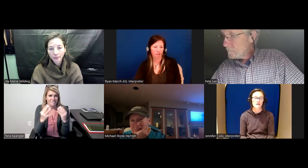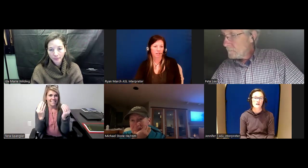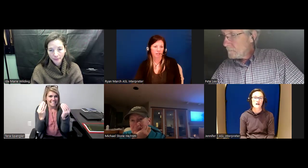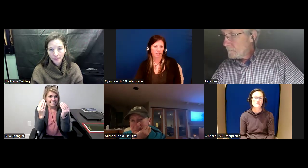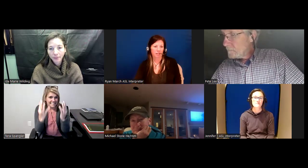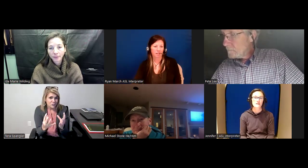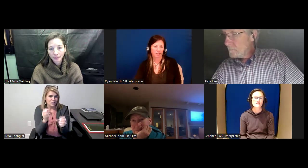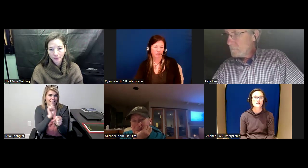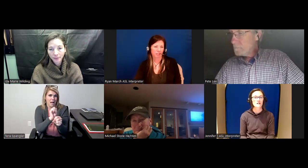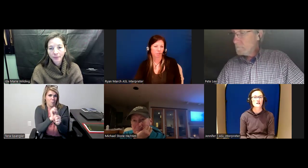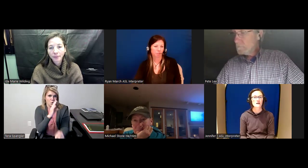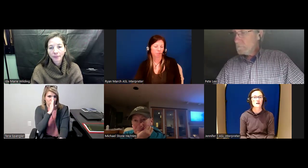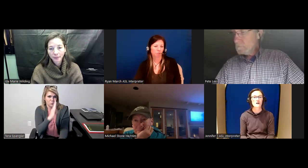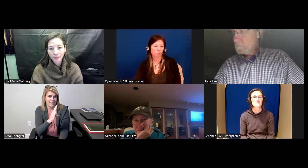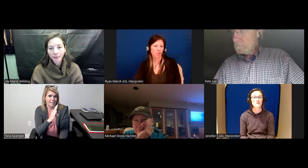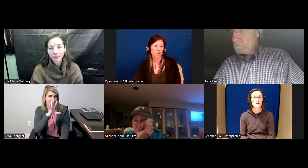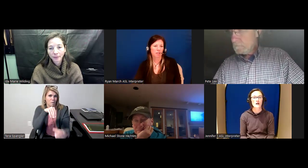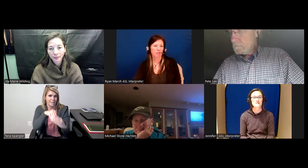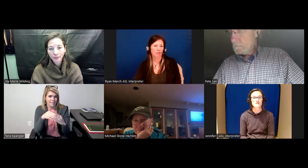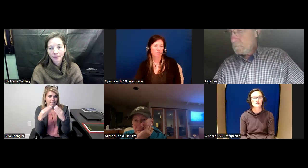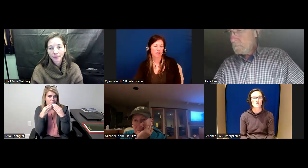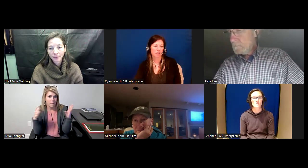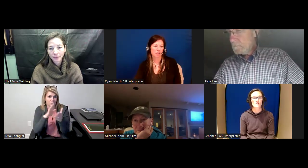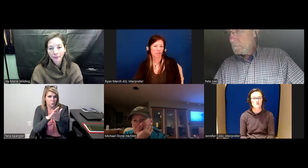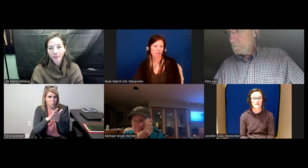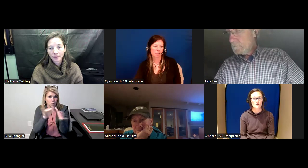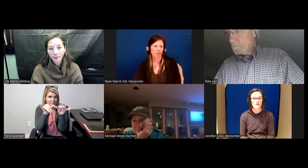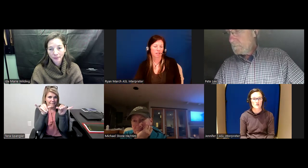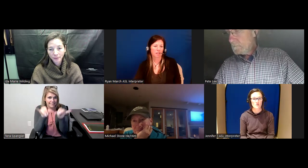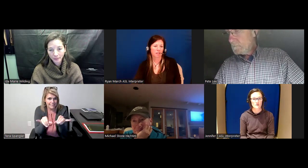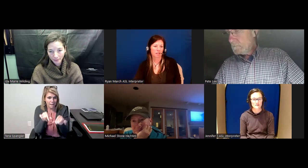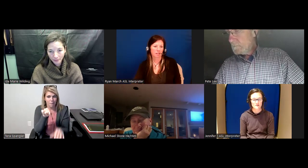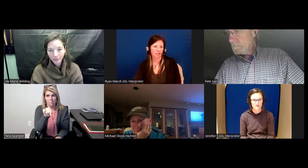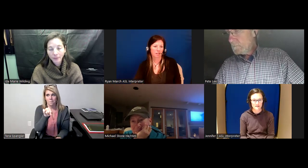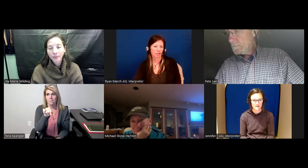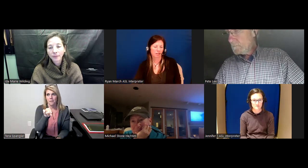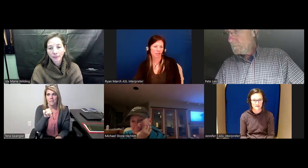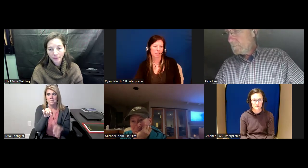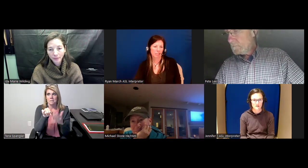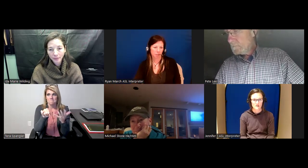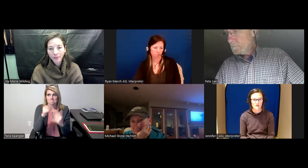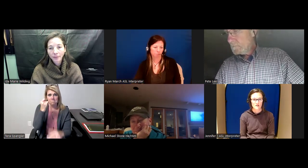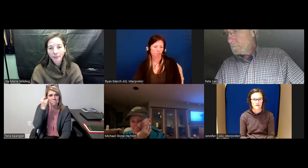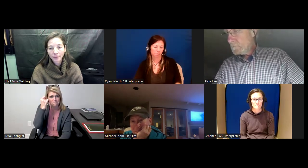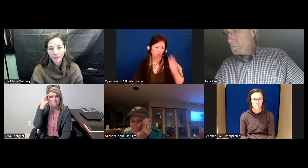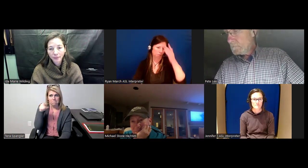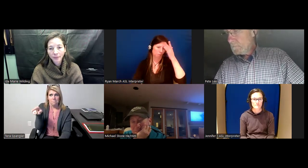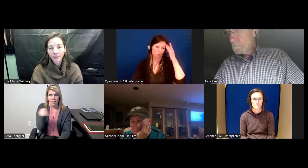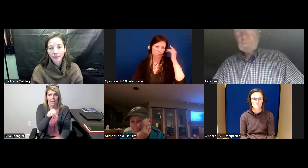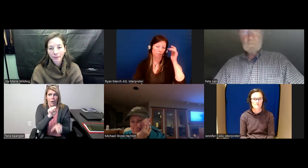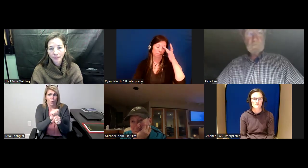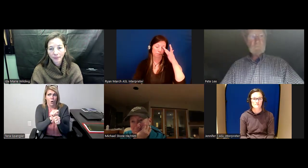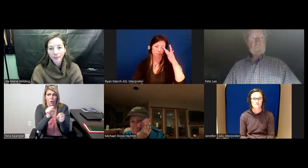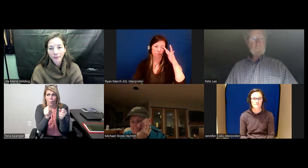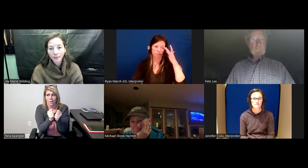have, because there's also a lot of teachers that are working directly within public school systems.